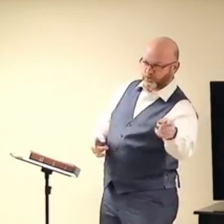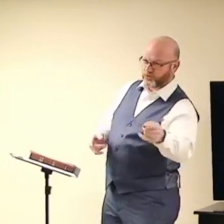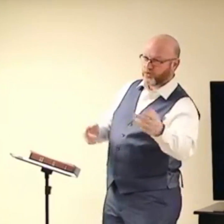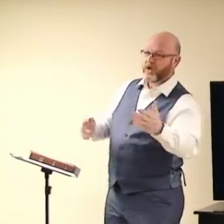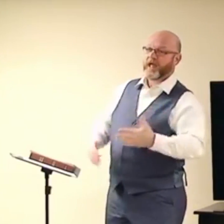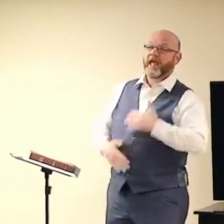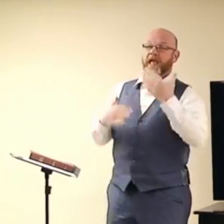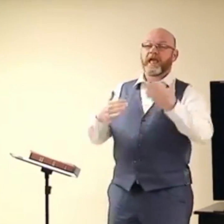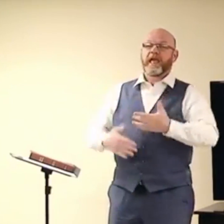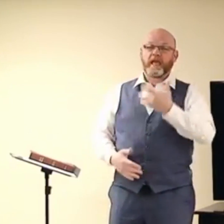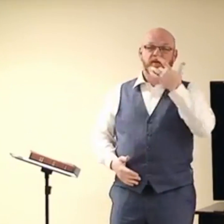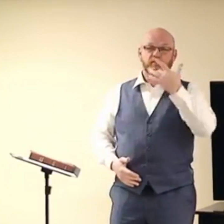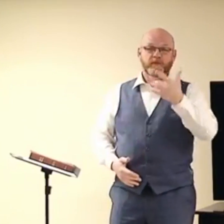happy birthday to you.